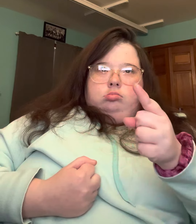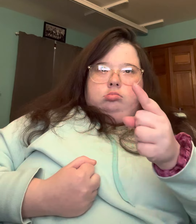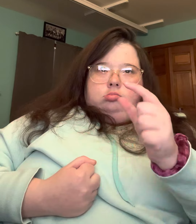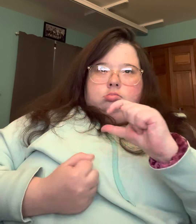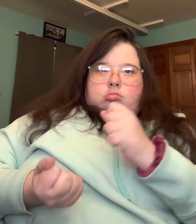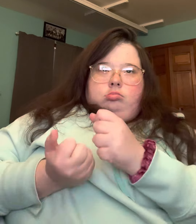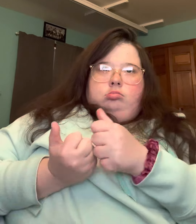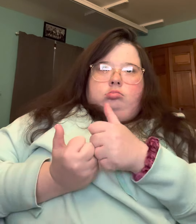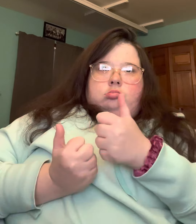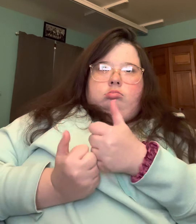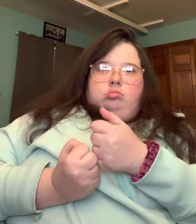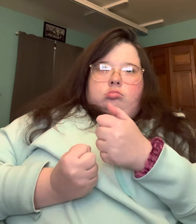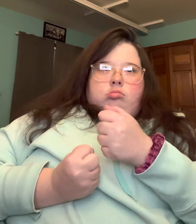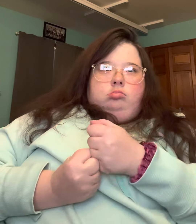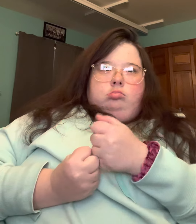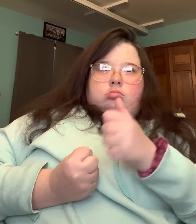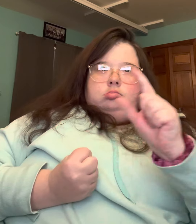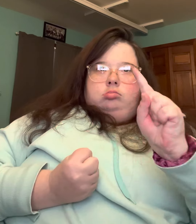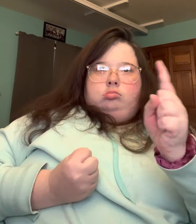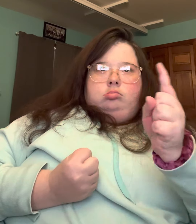You work where?